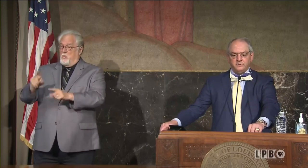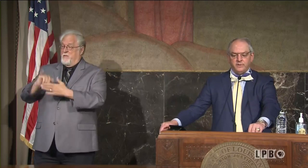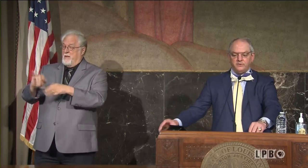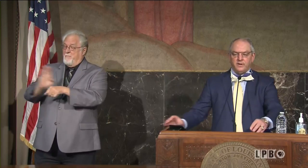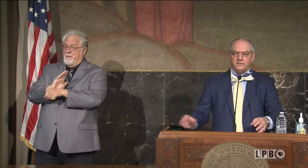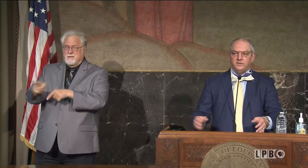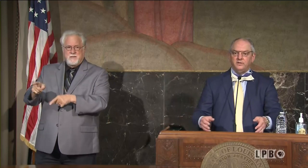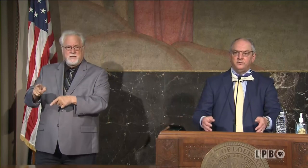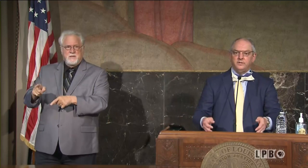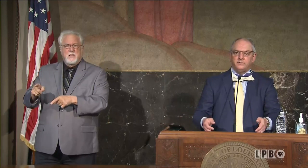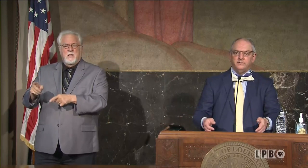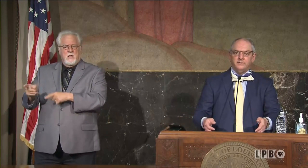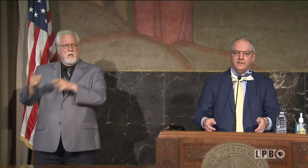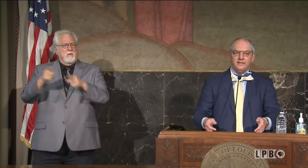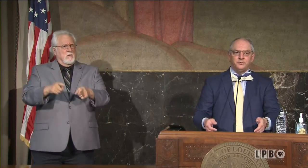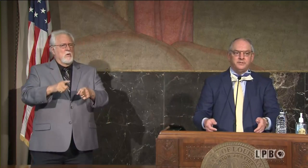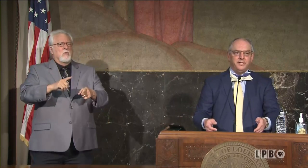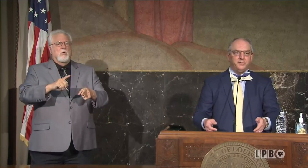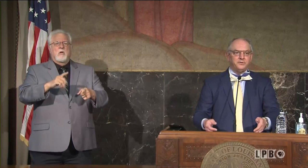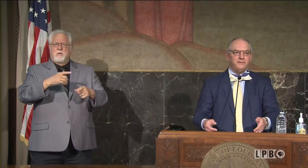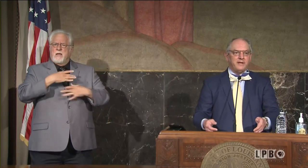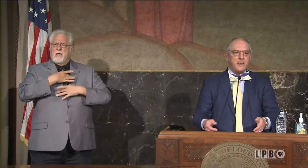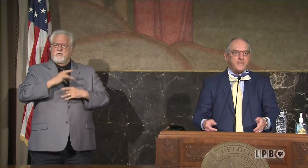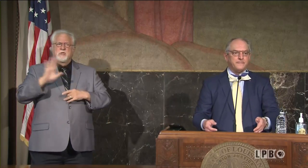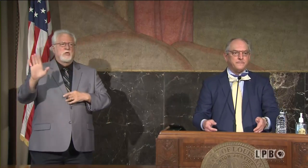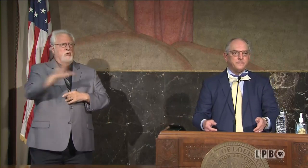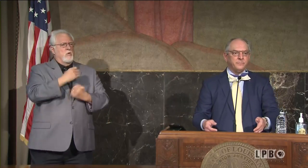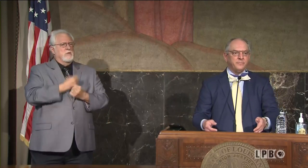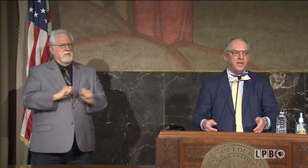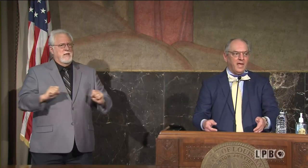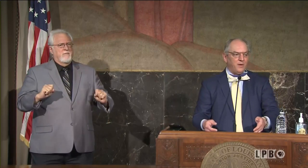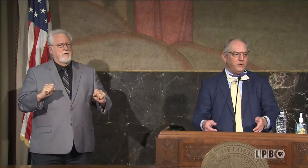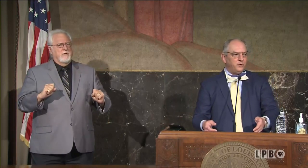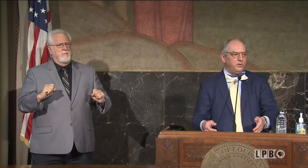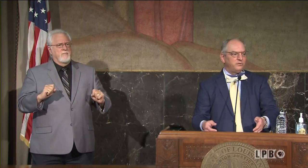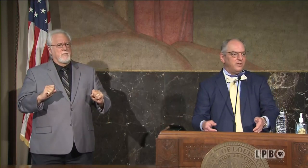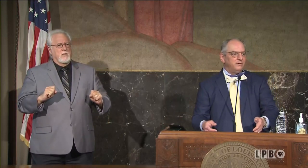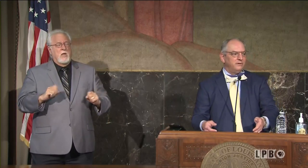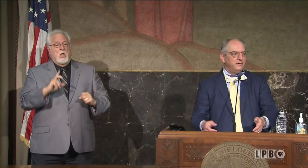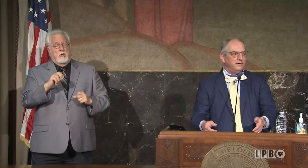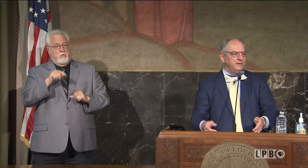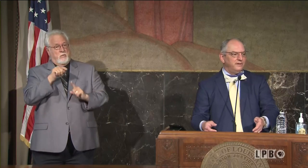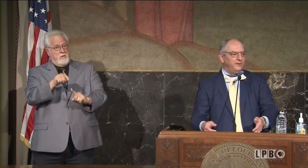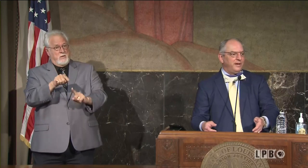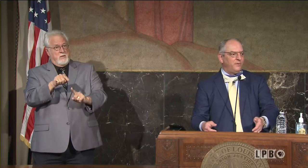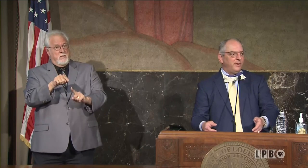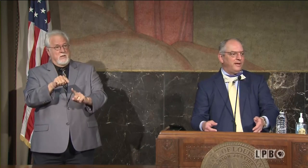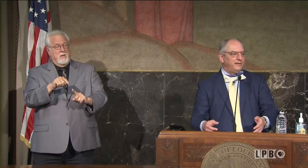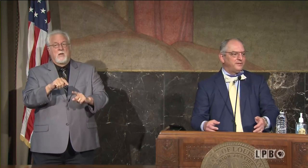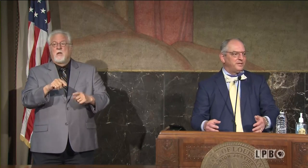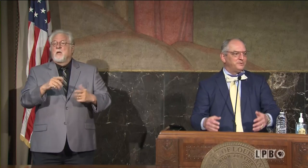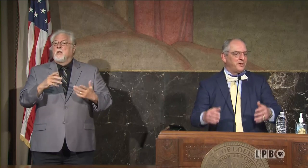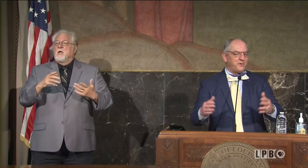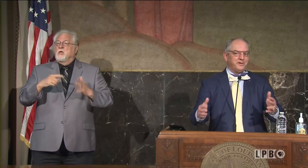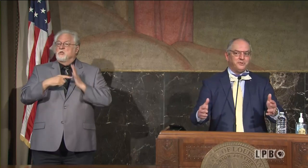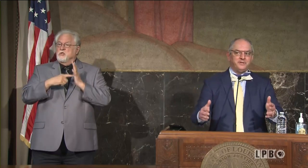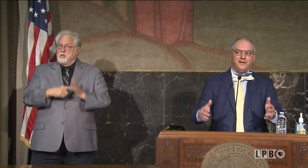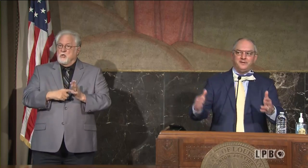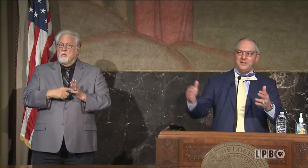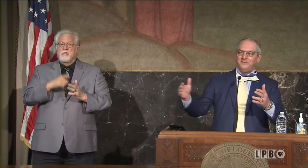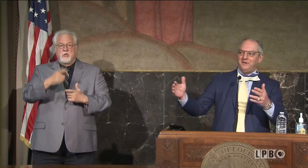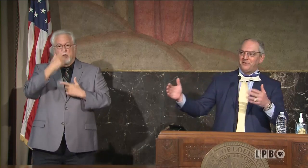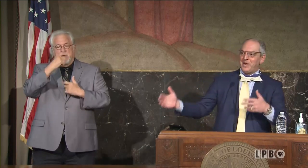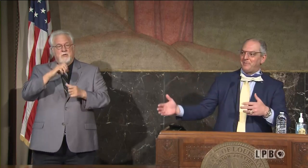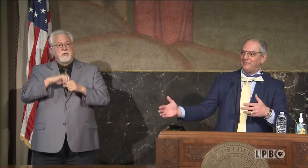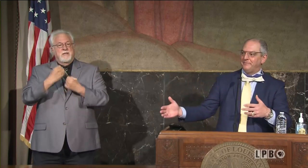businesses, patronize those that are interested in your safety. And when you do so, do it in a way that shows you're interested